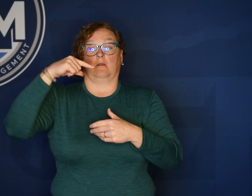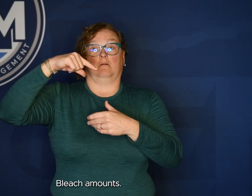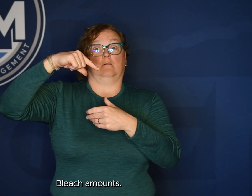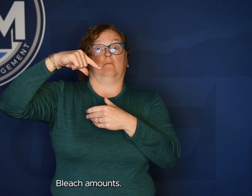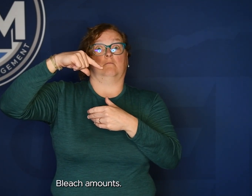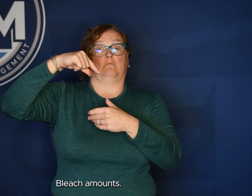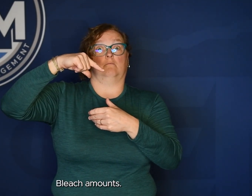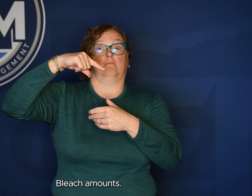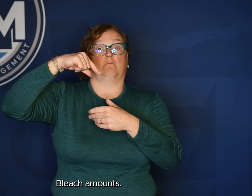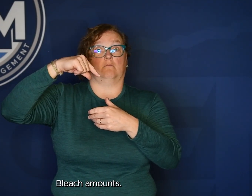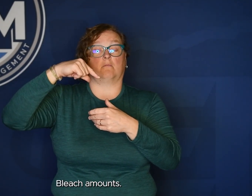Bleach amounts.